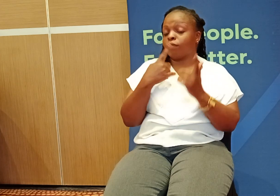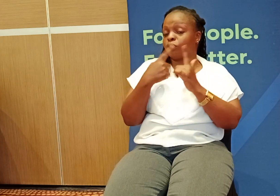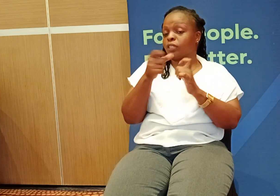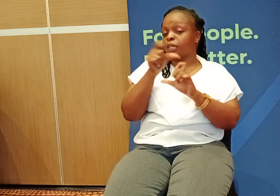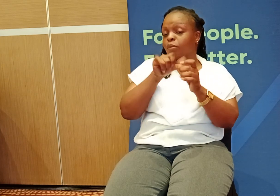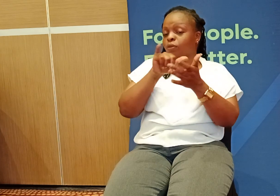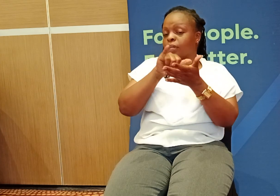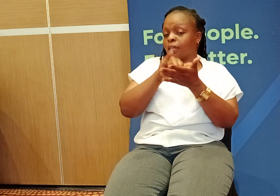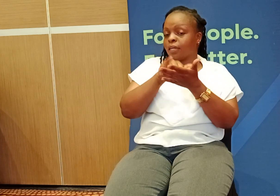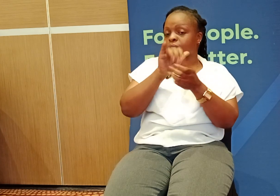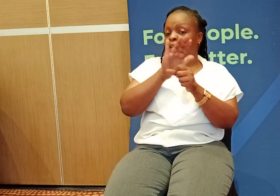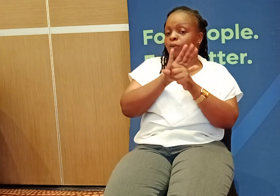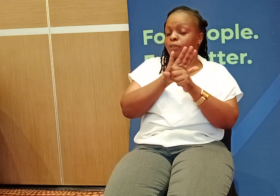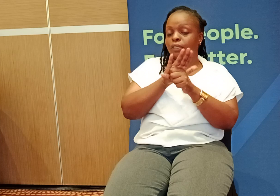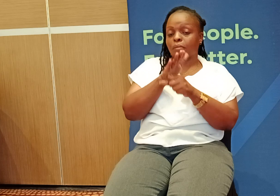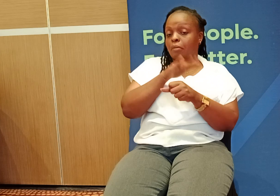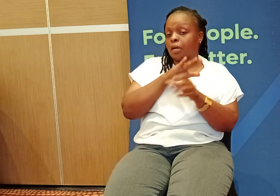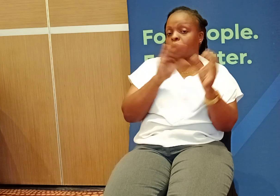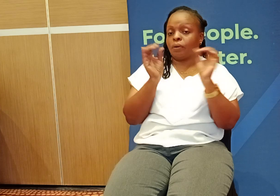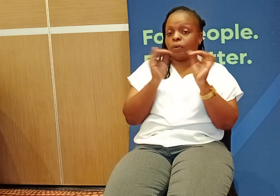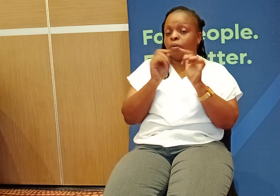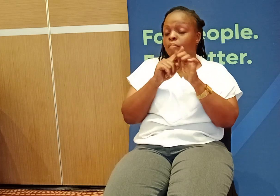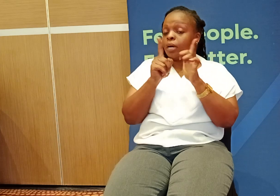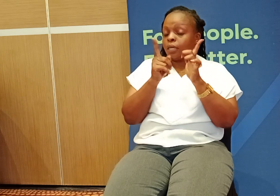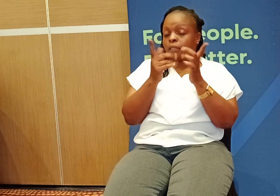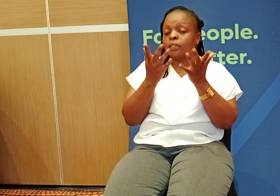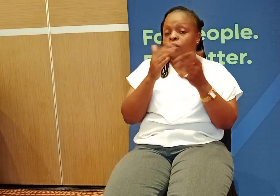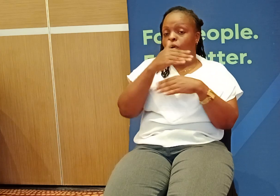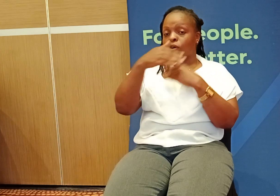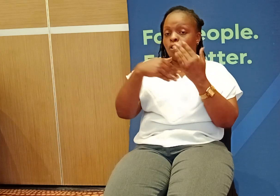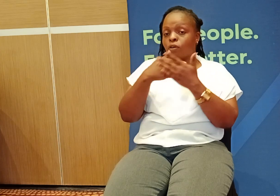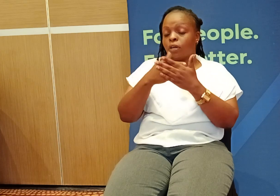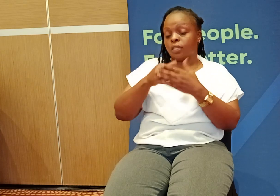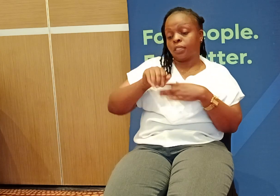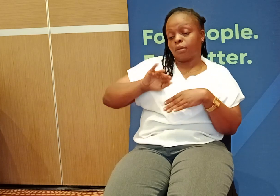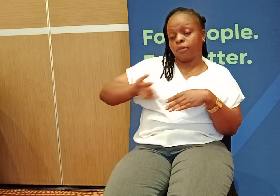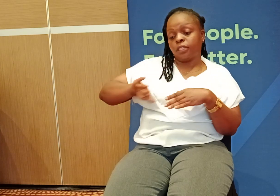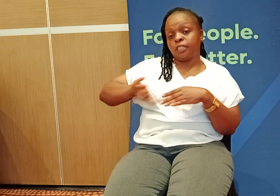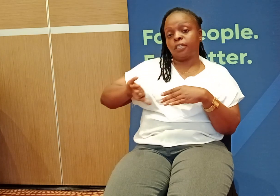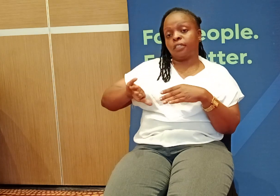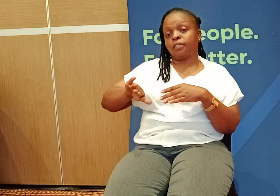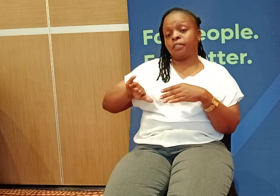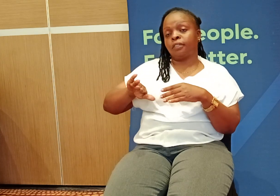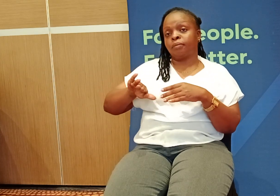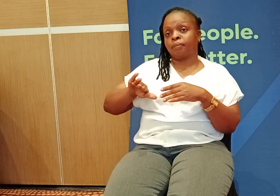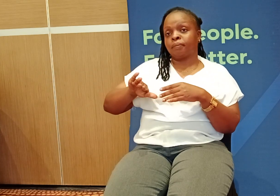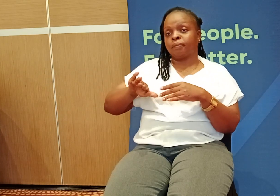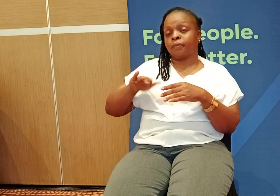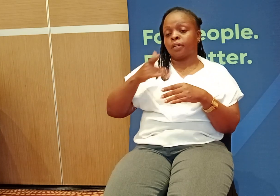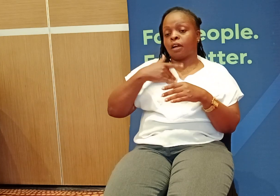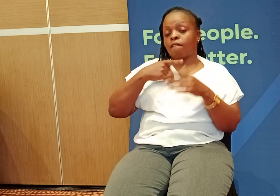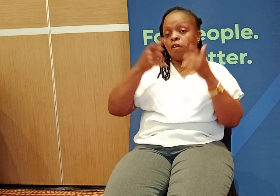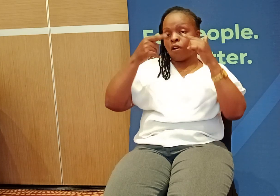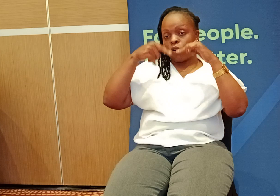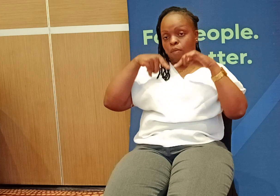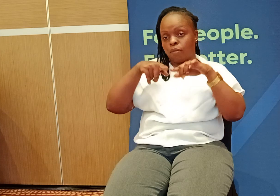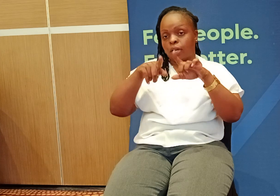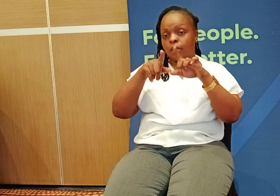it, but with the exception of NBK, all our subsidiaries are compliant on both the